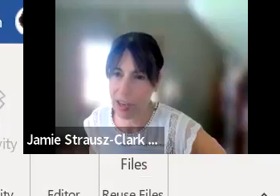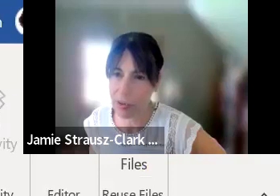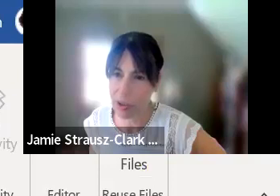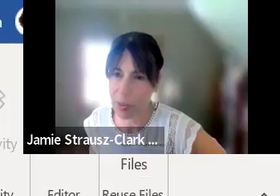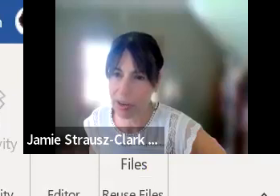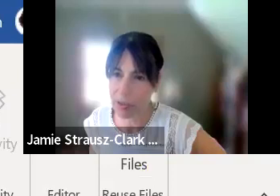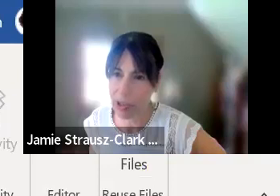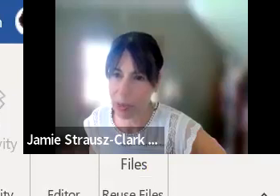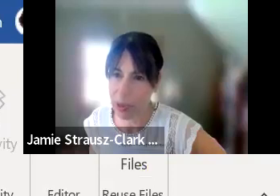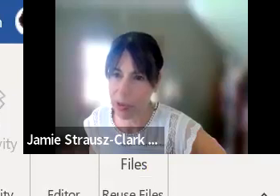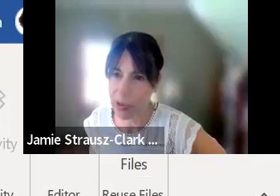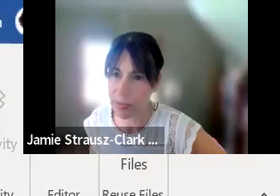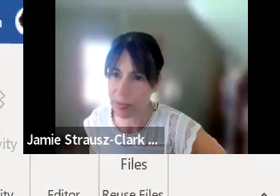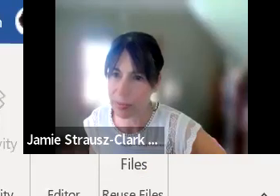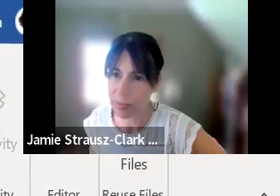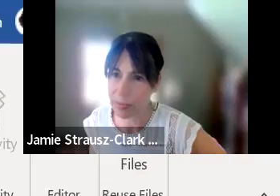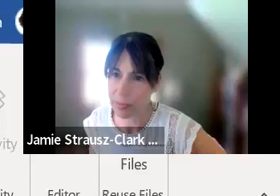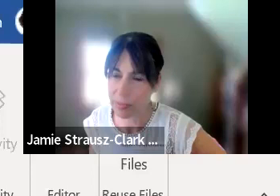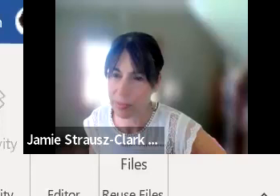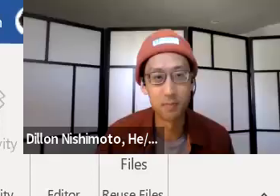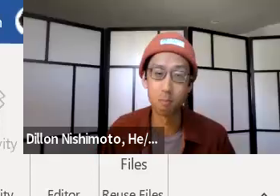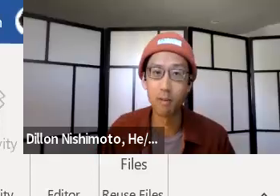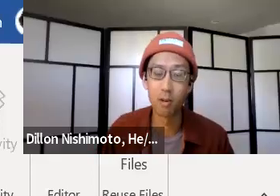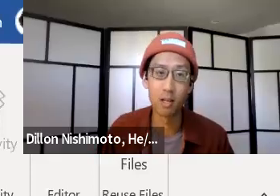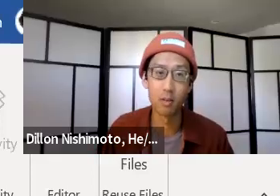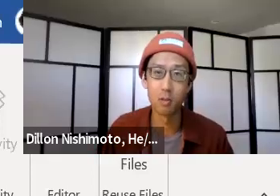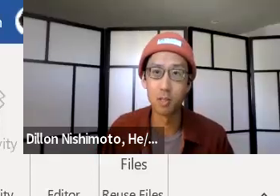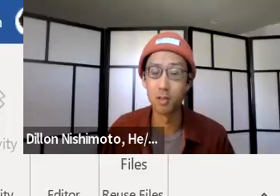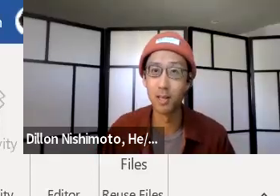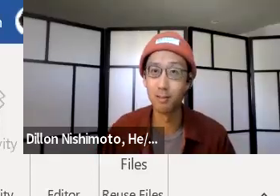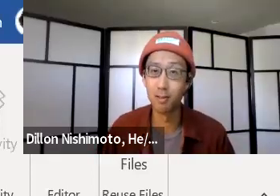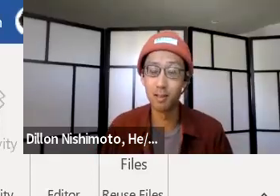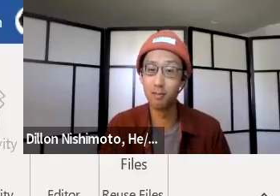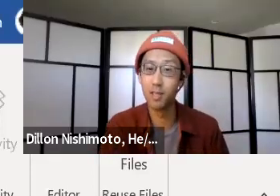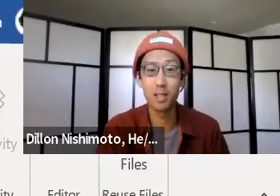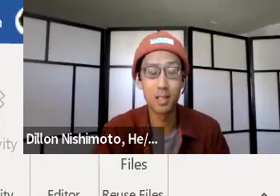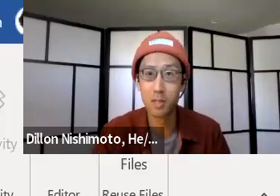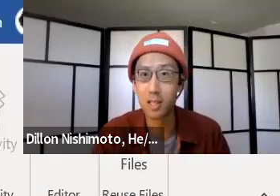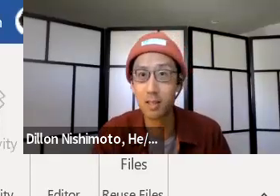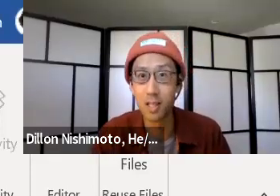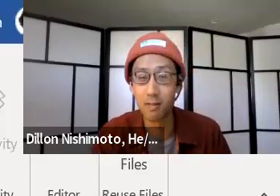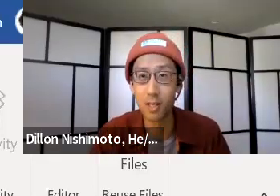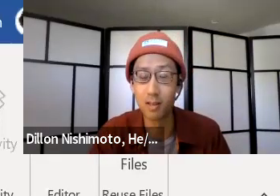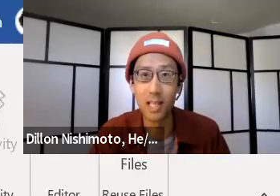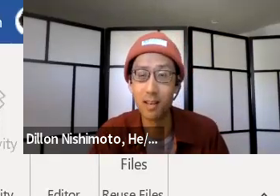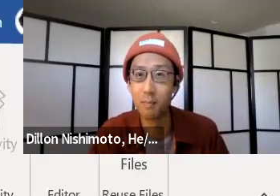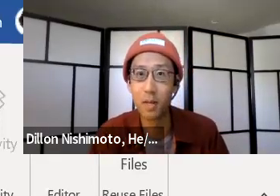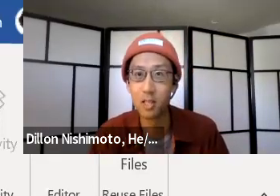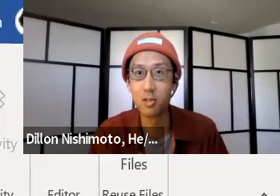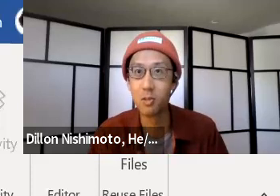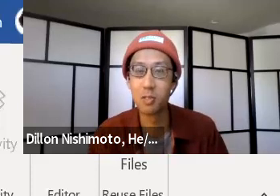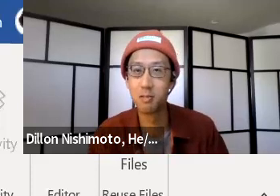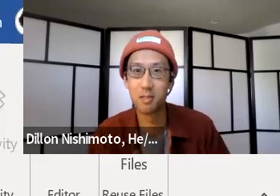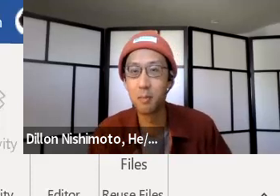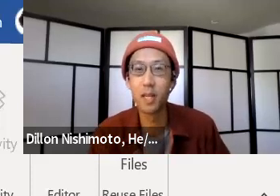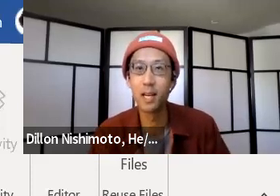discussion they have with their behavioral health partners. Yeah, behavioral health, or just looking at, like, let's say someone steals a TV, they need that money